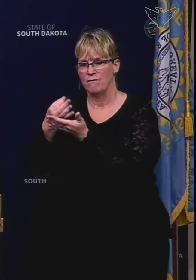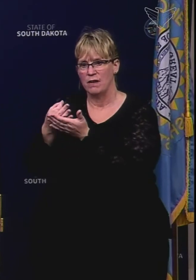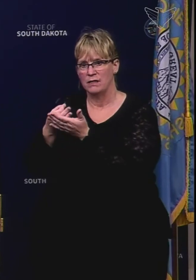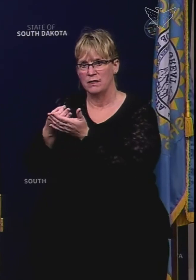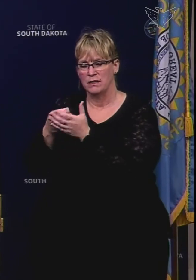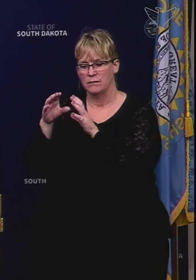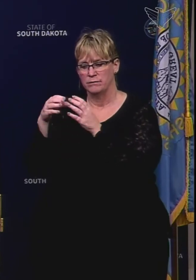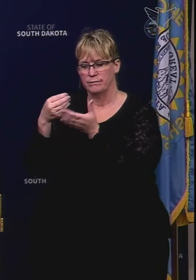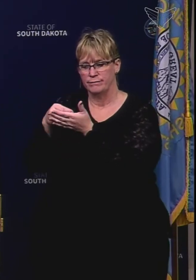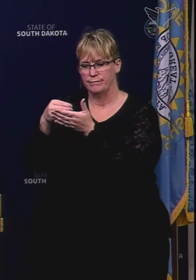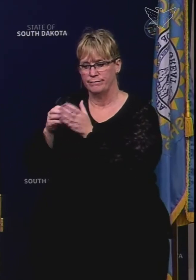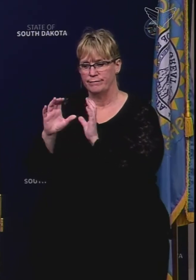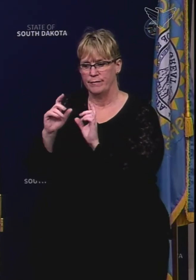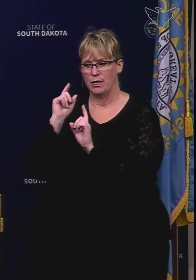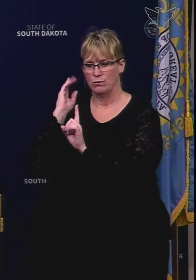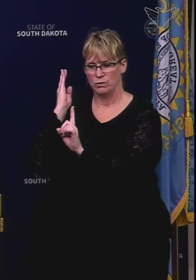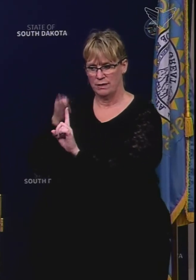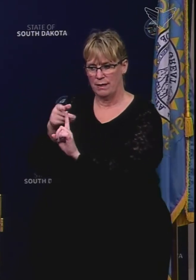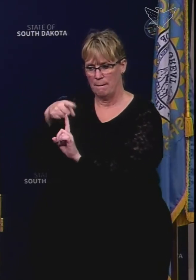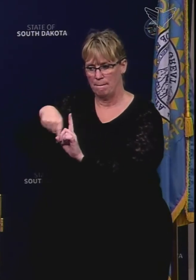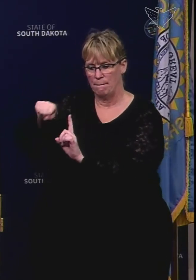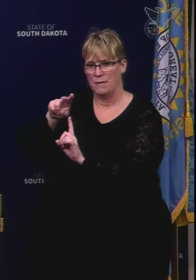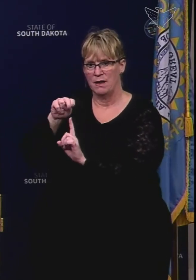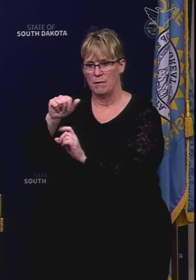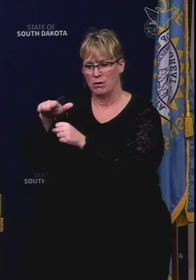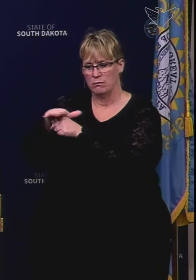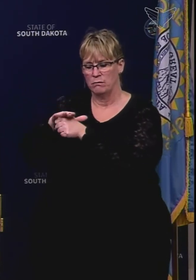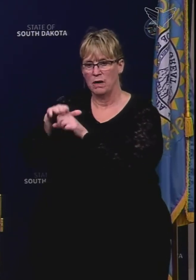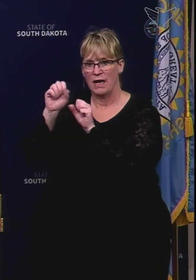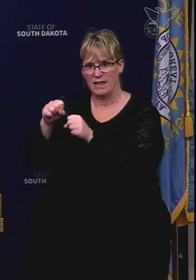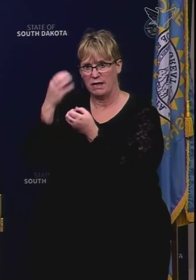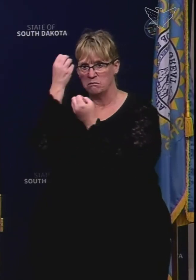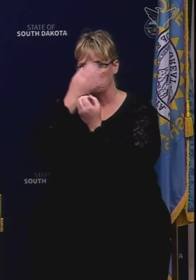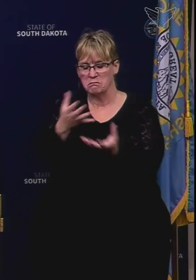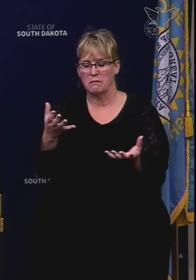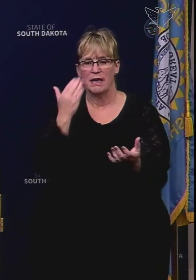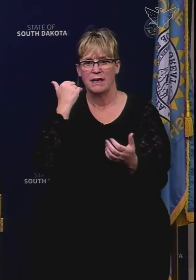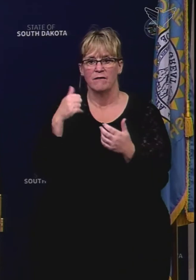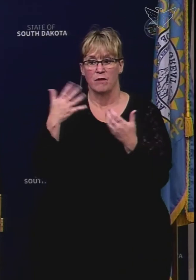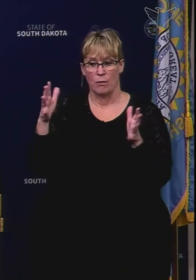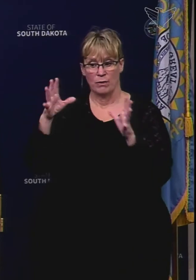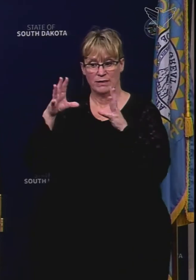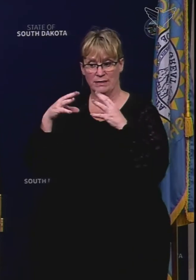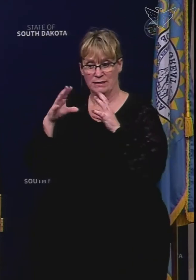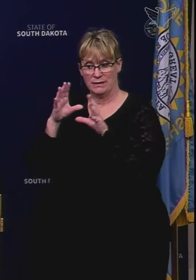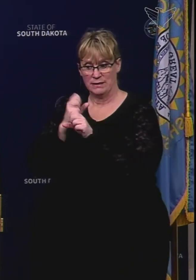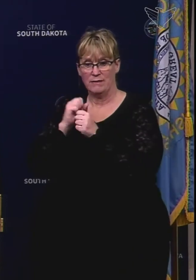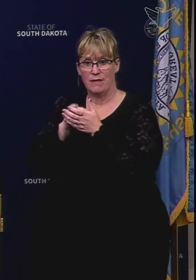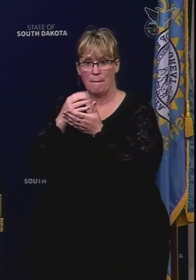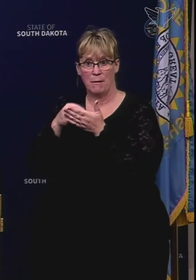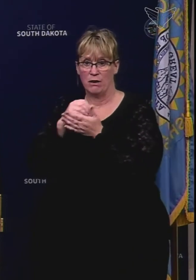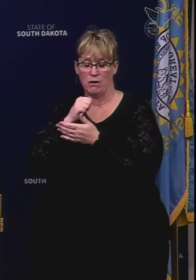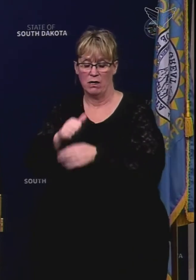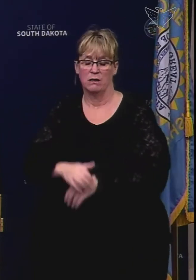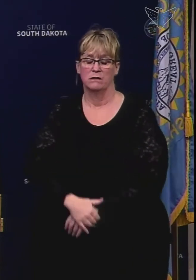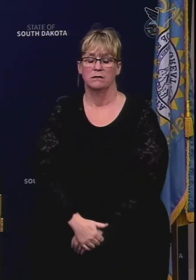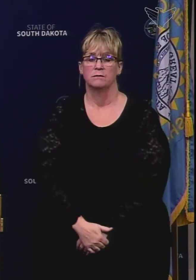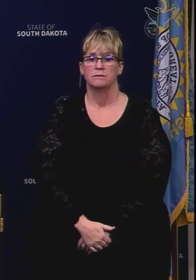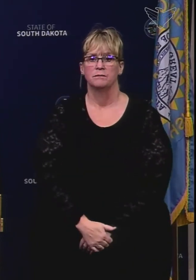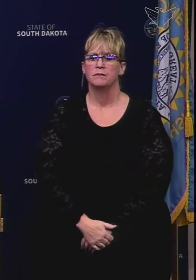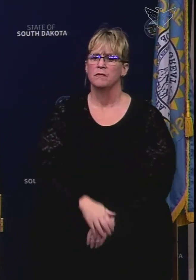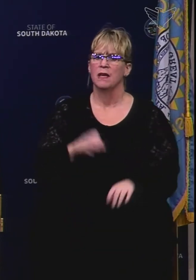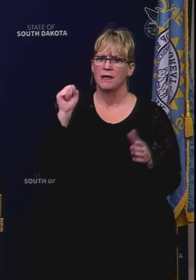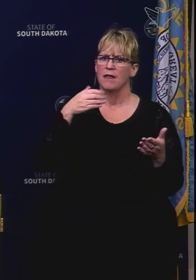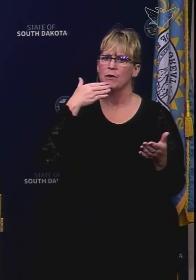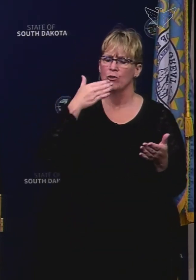sources as well that they have coming to them. And I could follow up and let you know if they've already received some of that. Yeah,